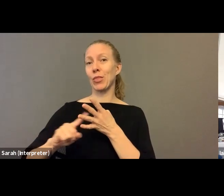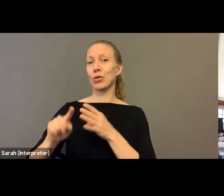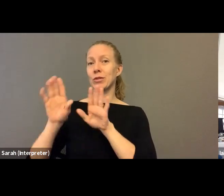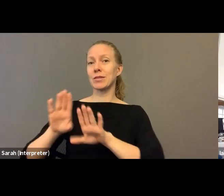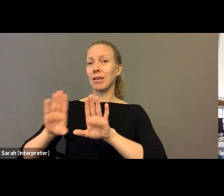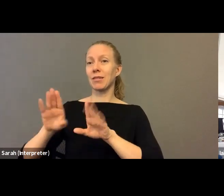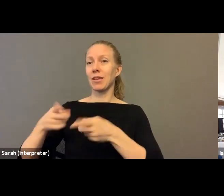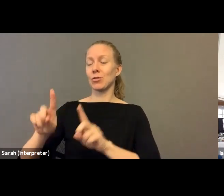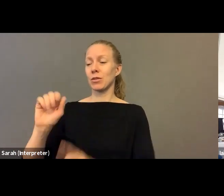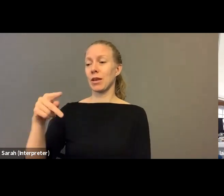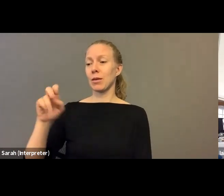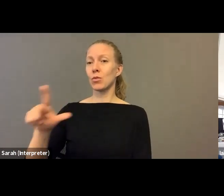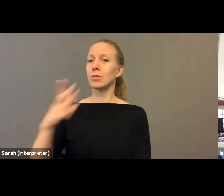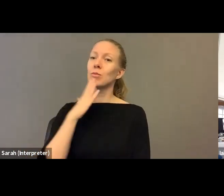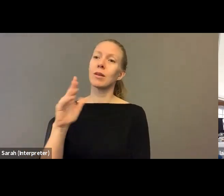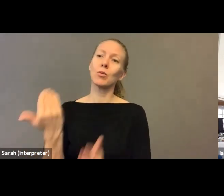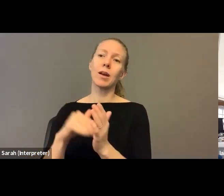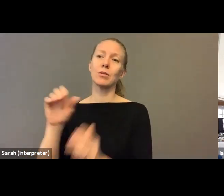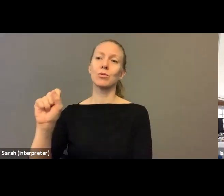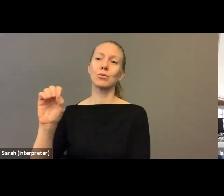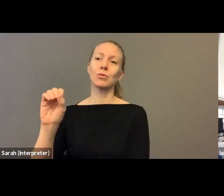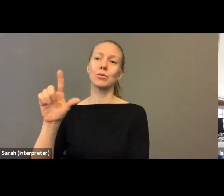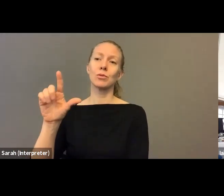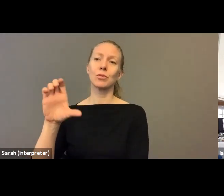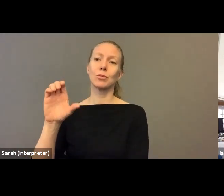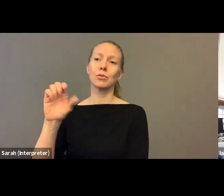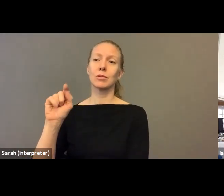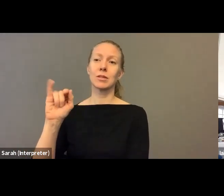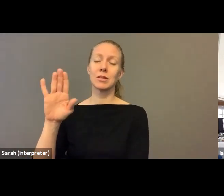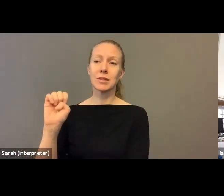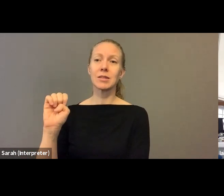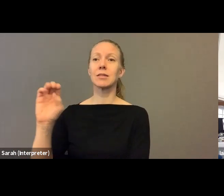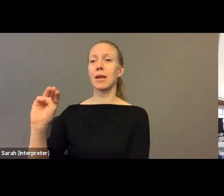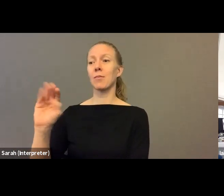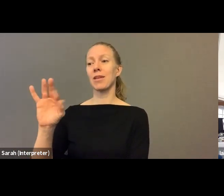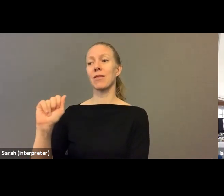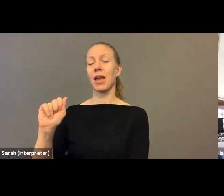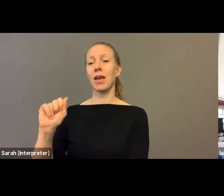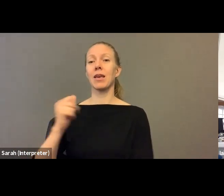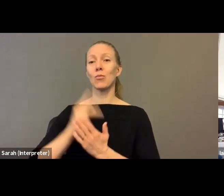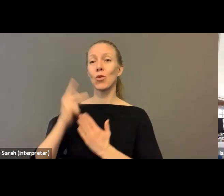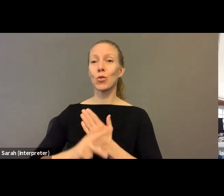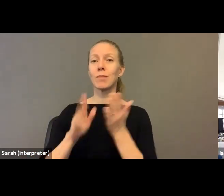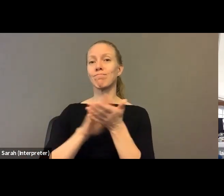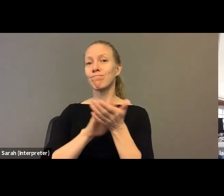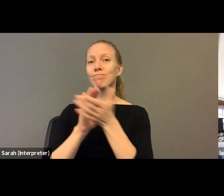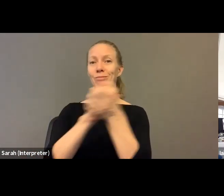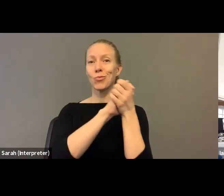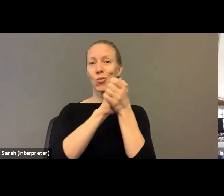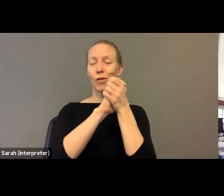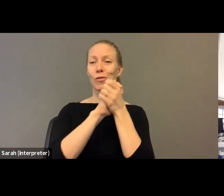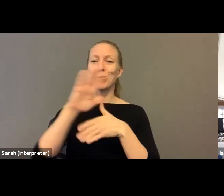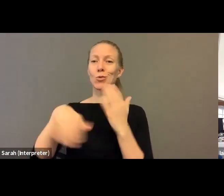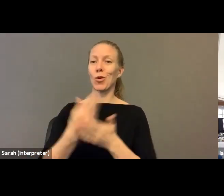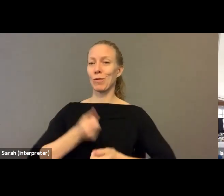program for hosting. Bravo, and thanks to all the poets. If you could send your appreciation in the